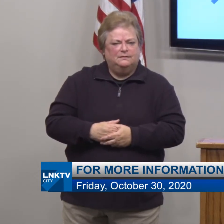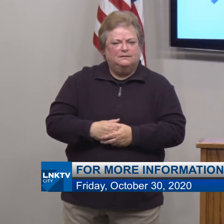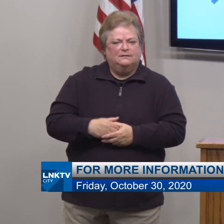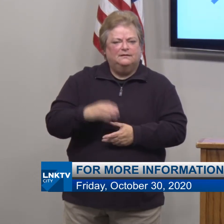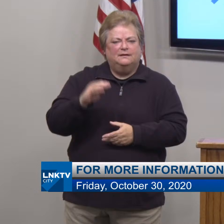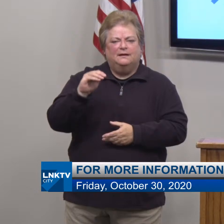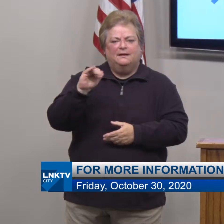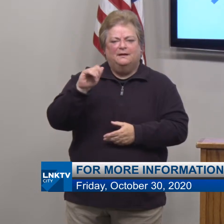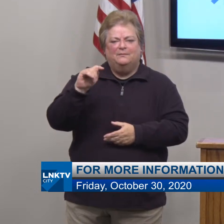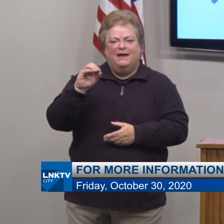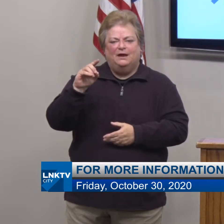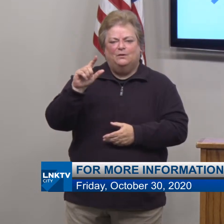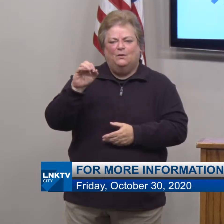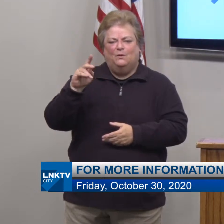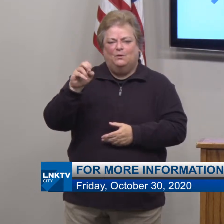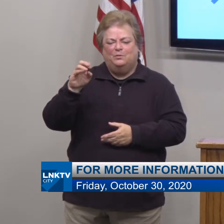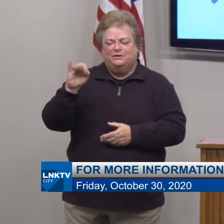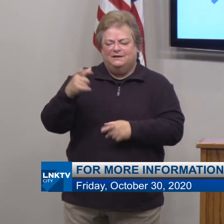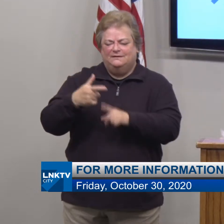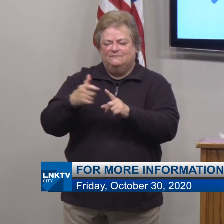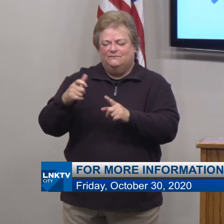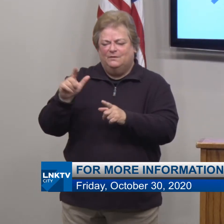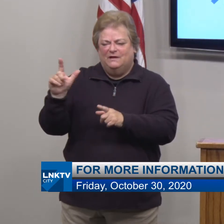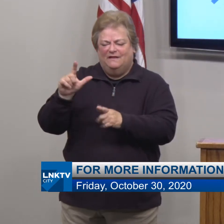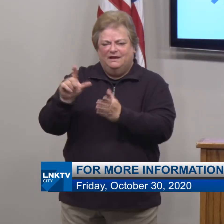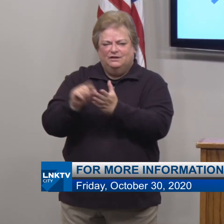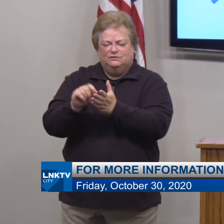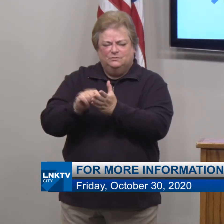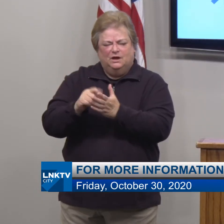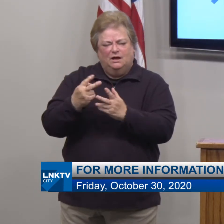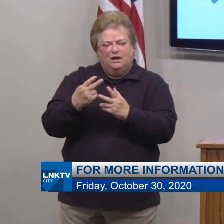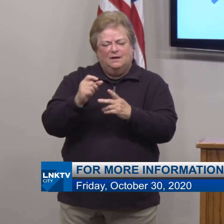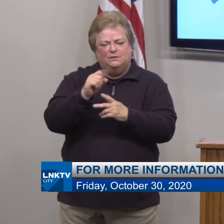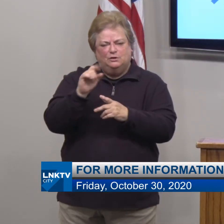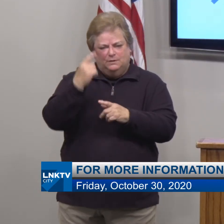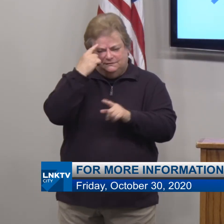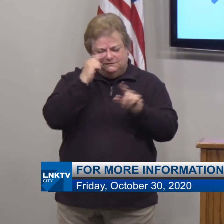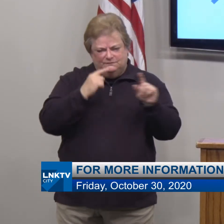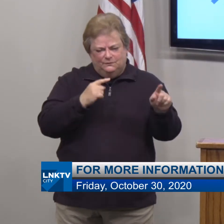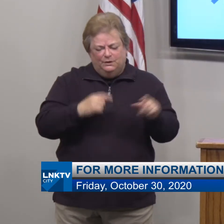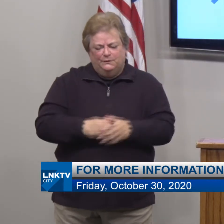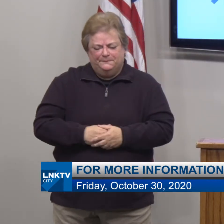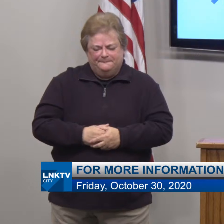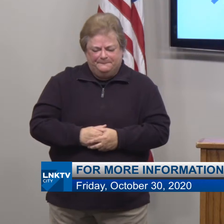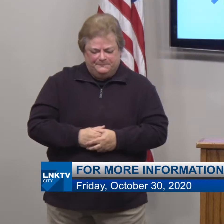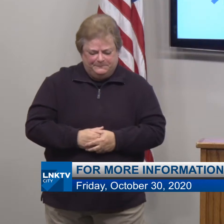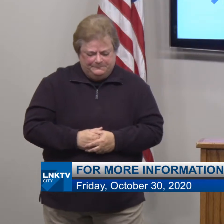This is Matt Olberding with the Journal-Star. I had a couple of questions for you.